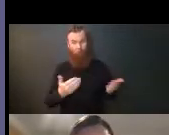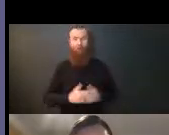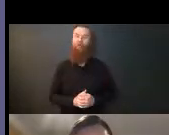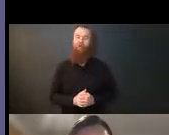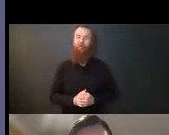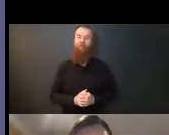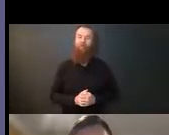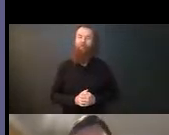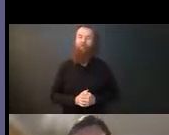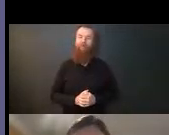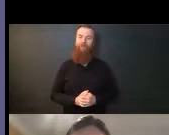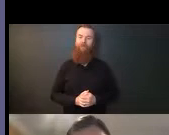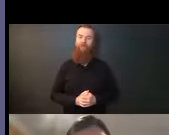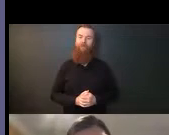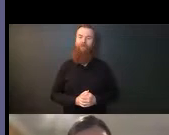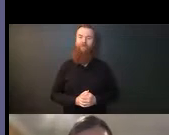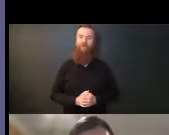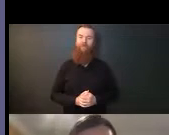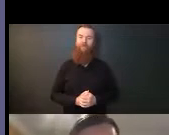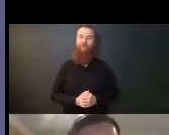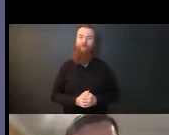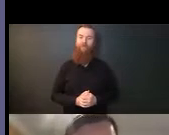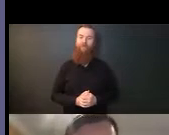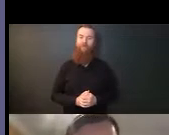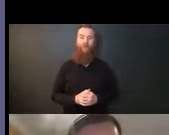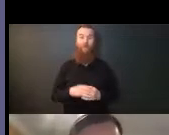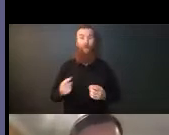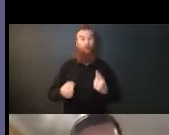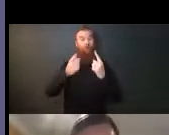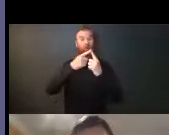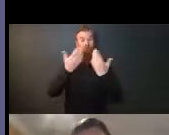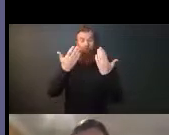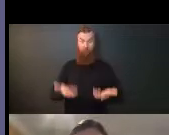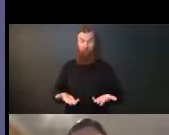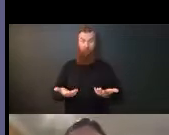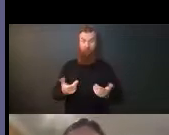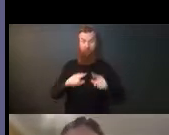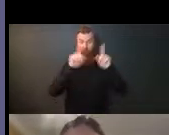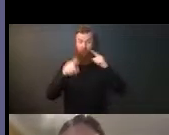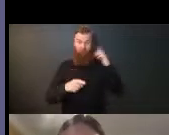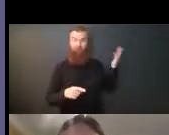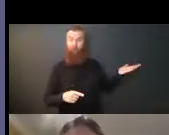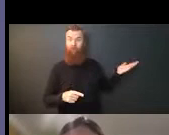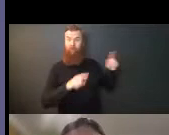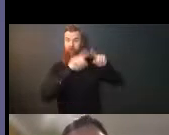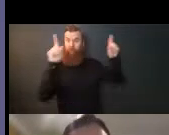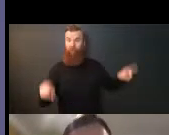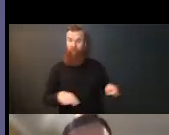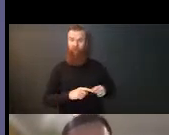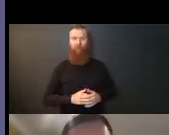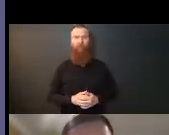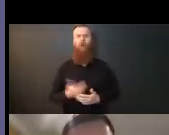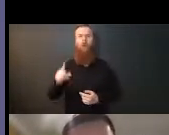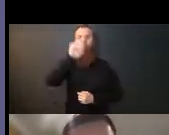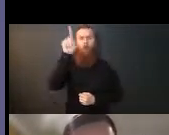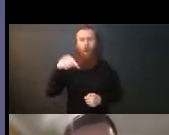Great. So the first thing we wanted to share is the following slide, which really speaks to why are we all here? Why are we doing this? Why should